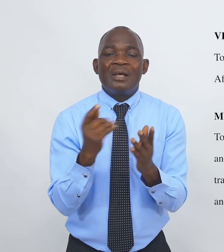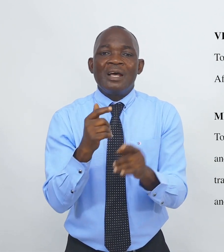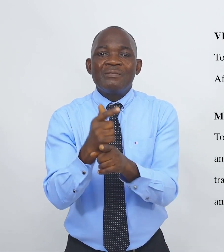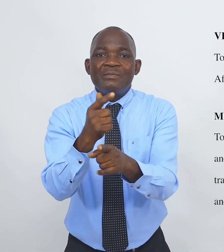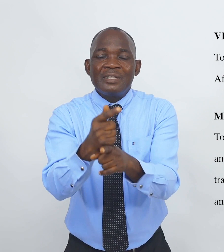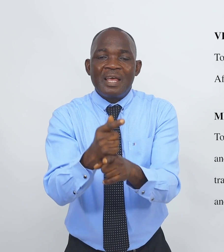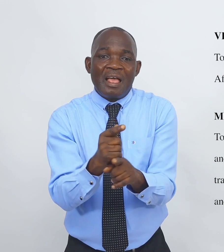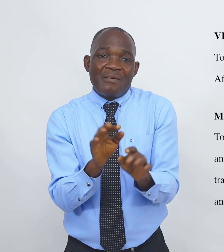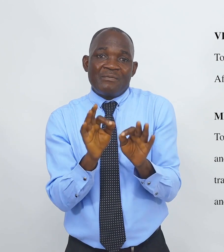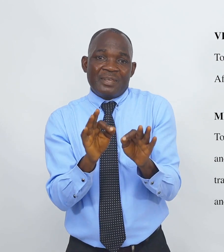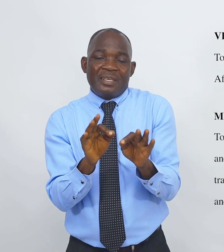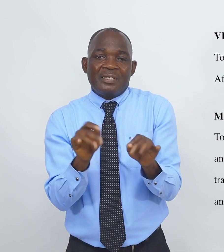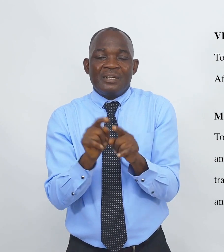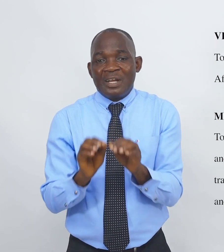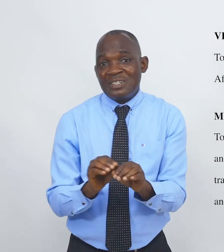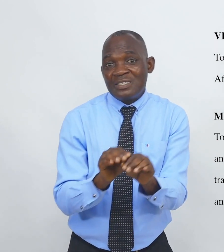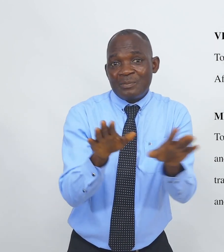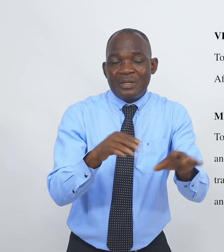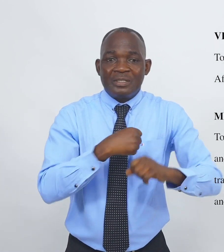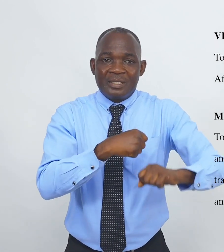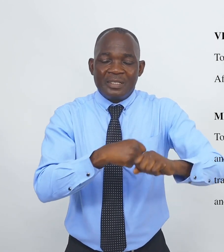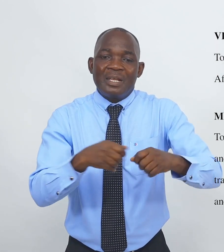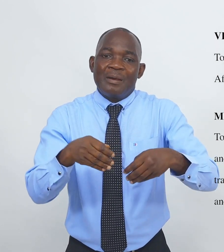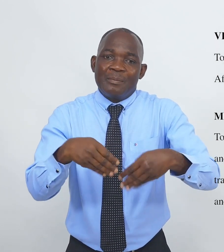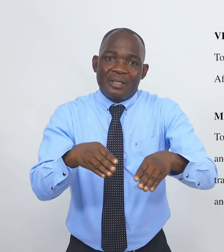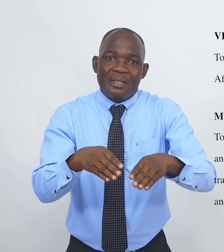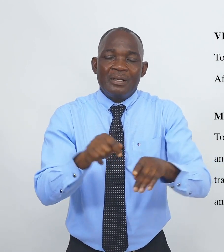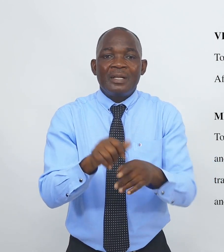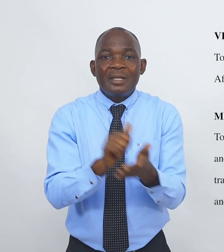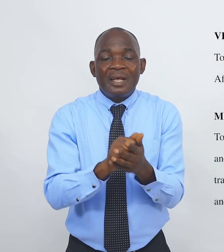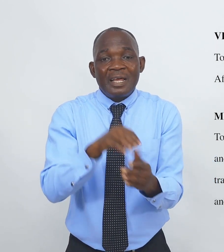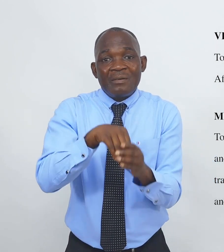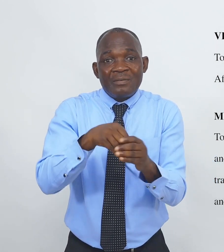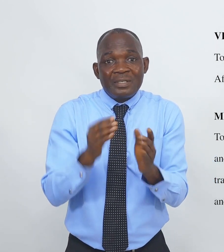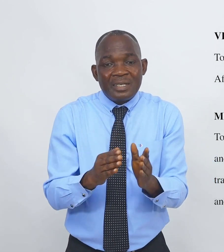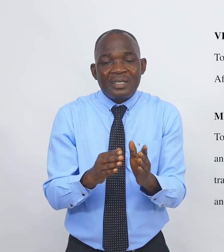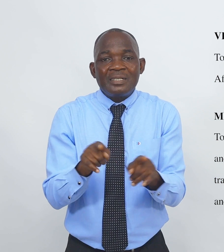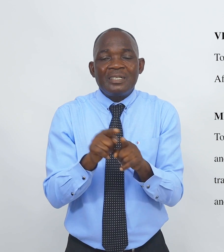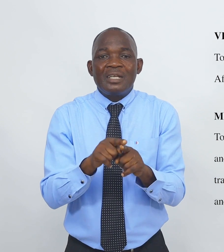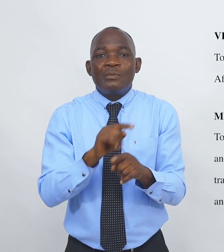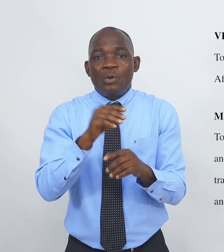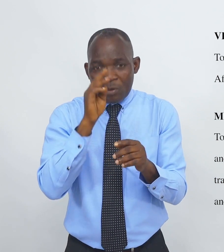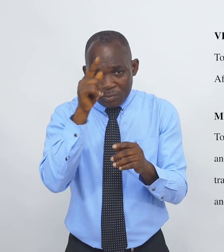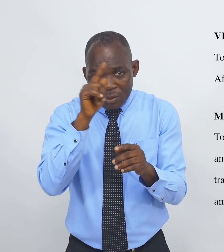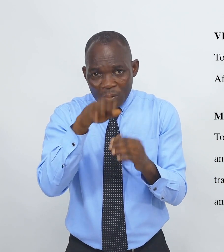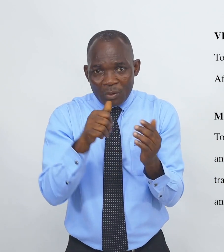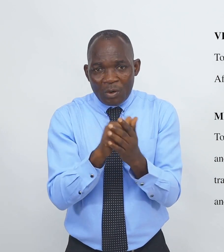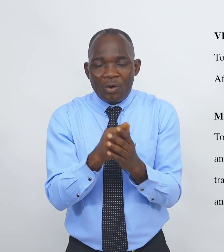efficient, fair, and transparent securities market in which investors and the integrity of the market are